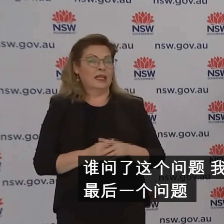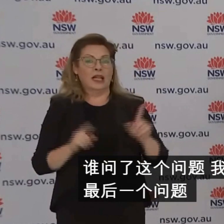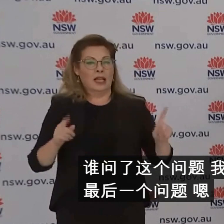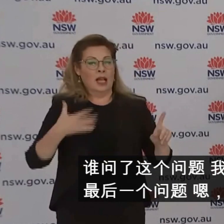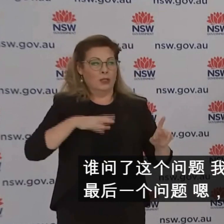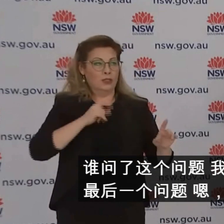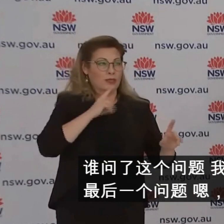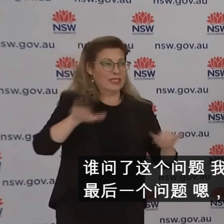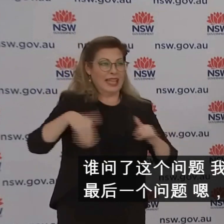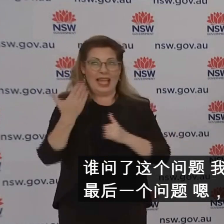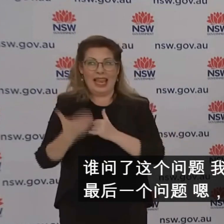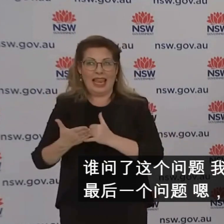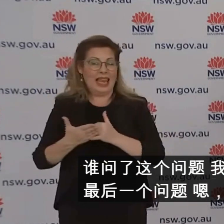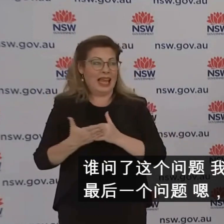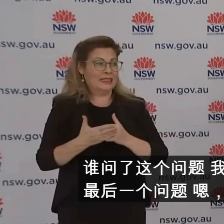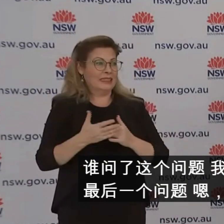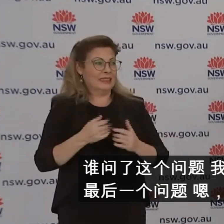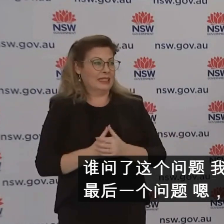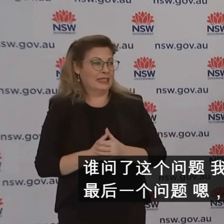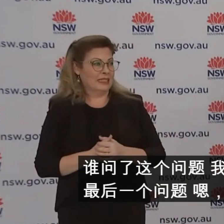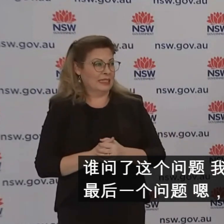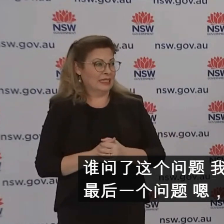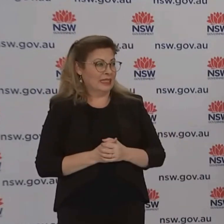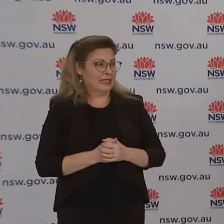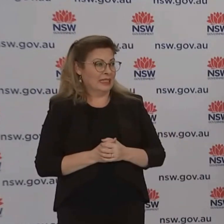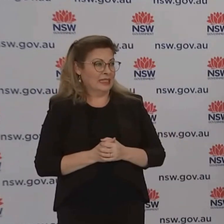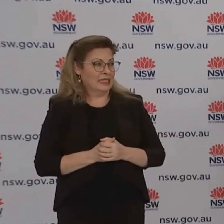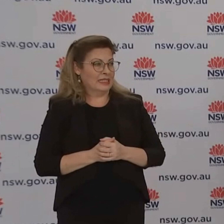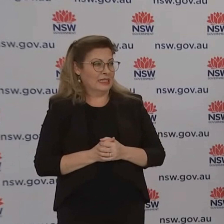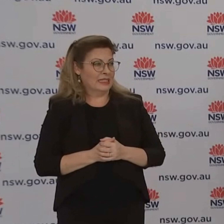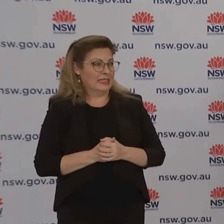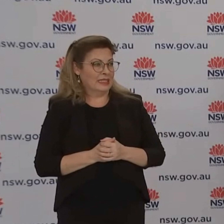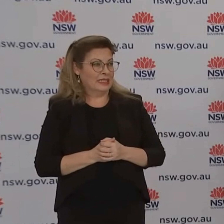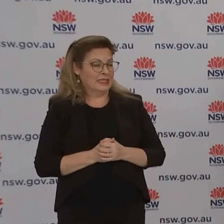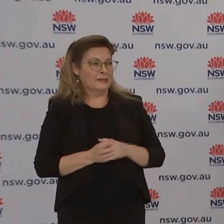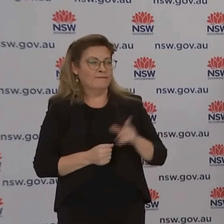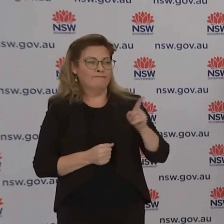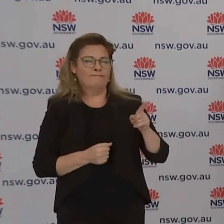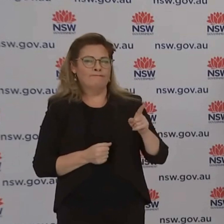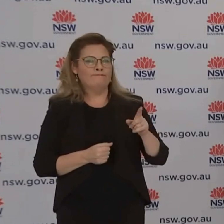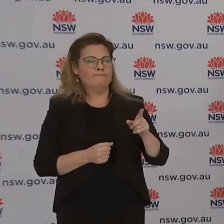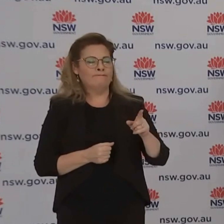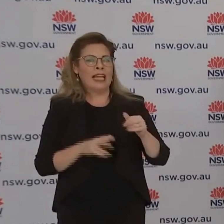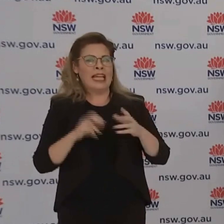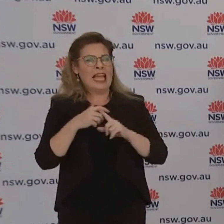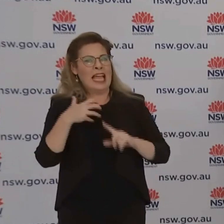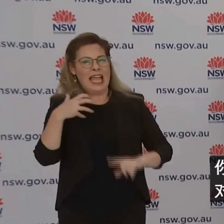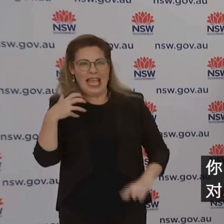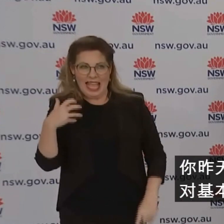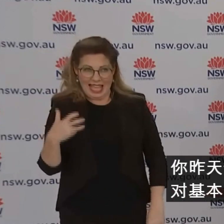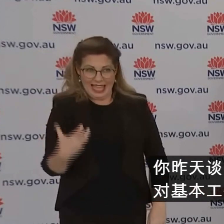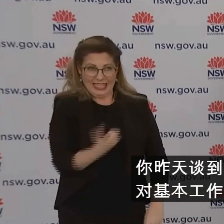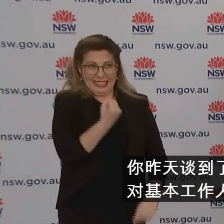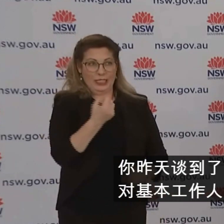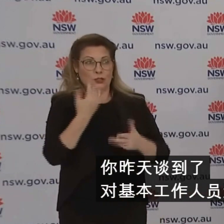last question? Premier, just on essential. I've got a question. Just on essential workers that are being, you spoke yesterday about targeted vaccination